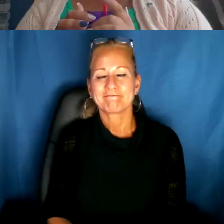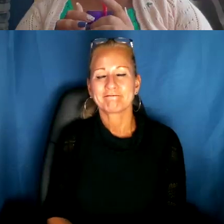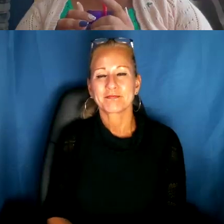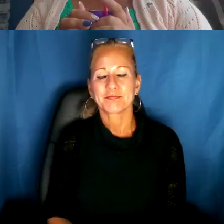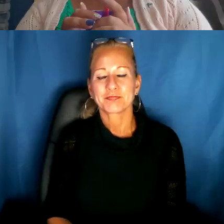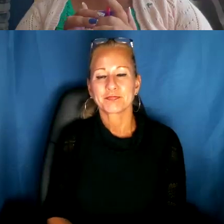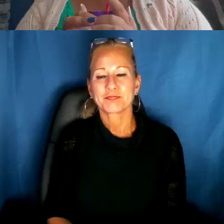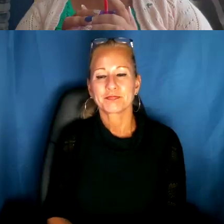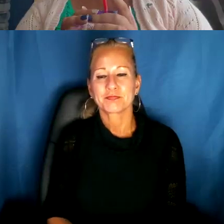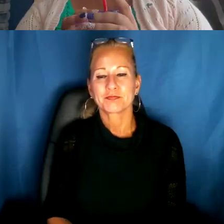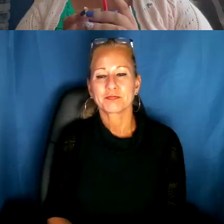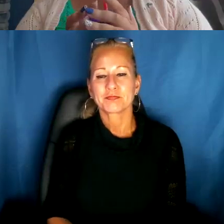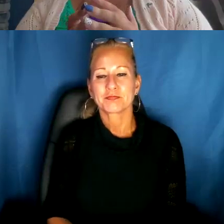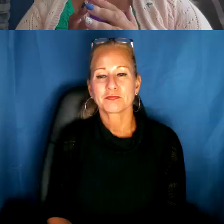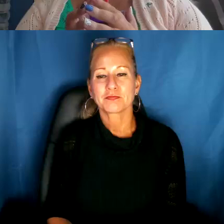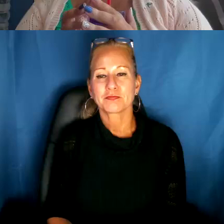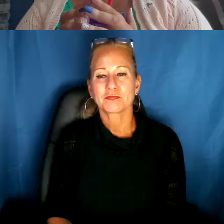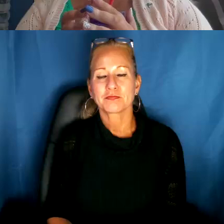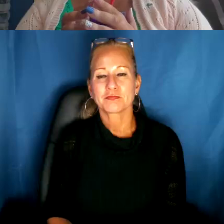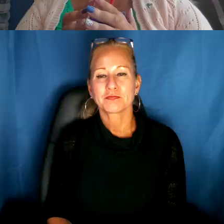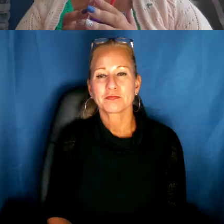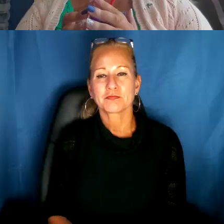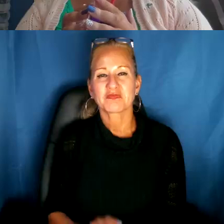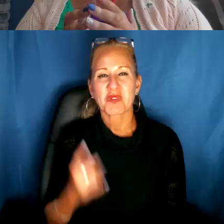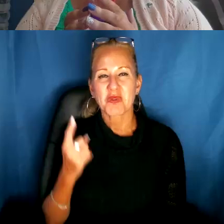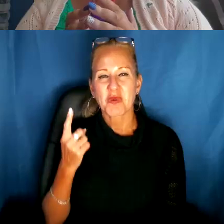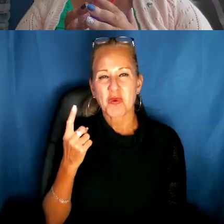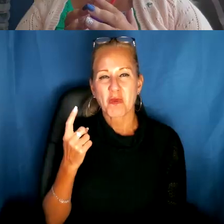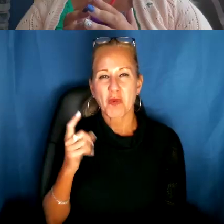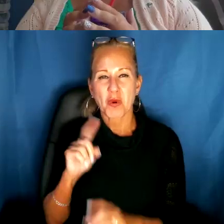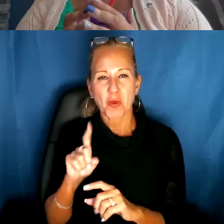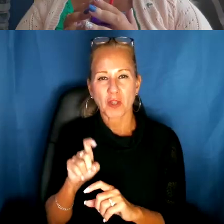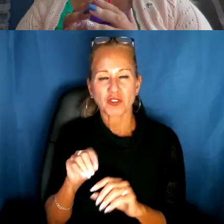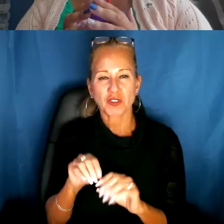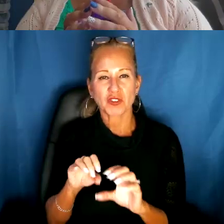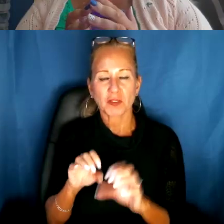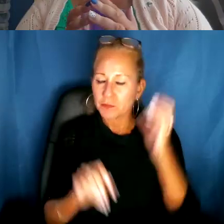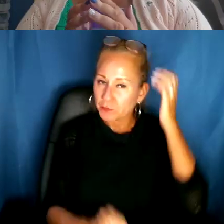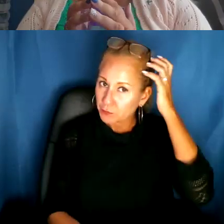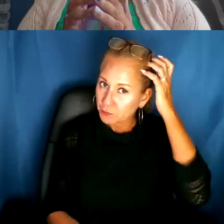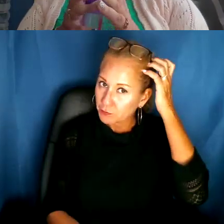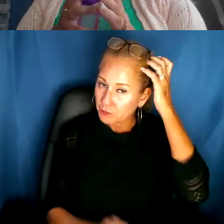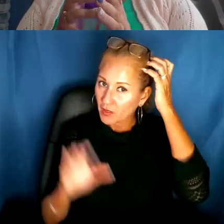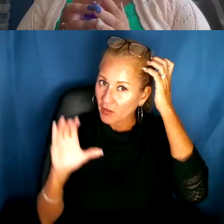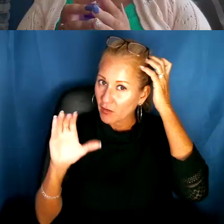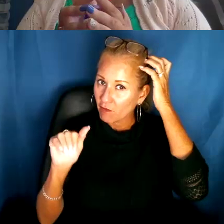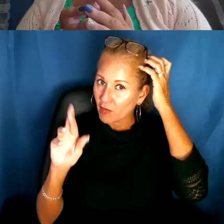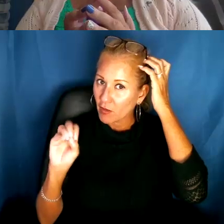Awesome. We have two more questions, or one more question in the chat from